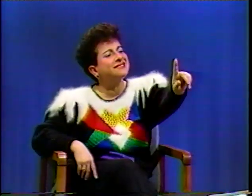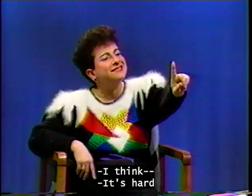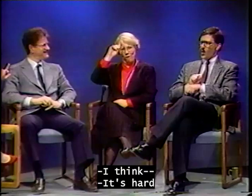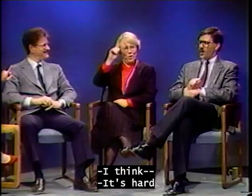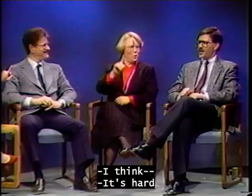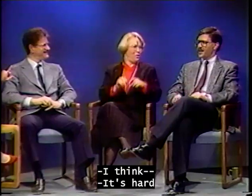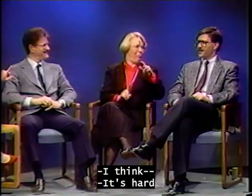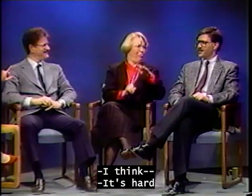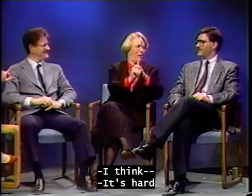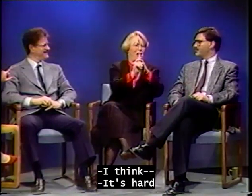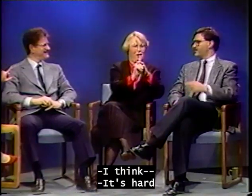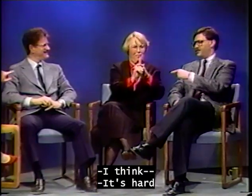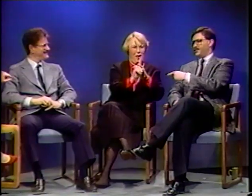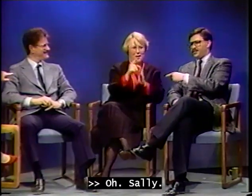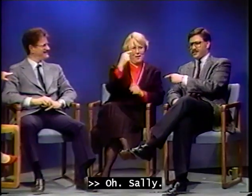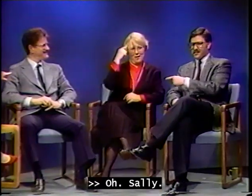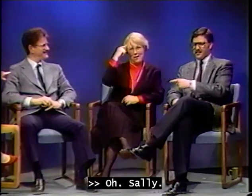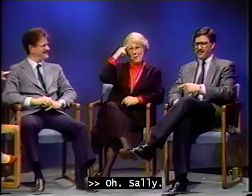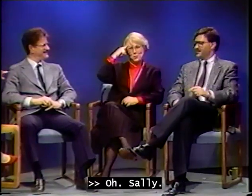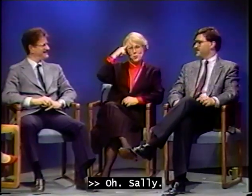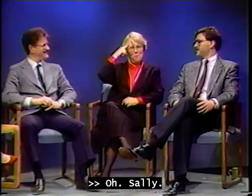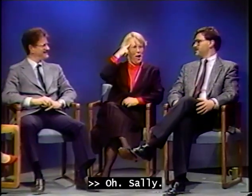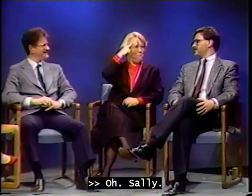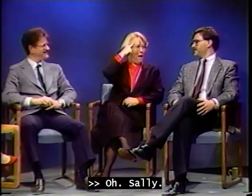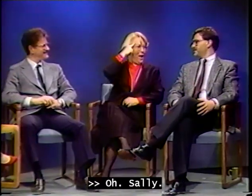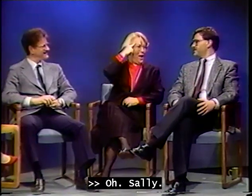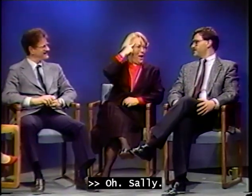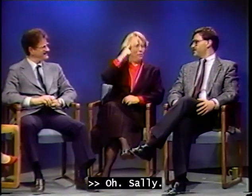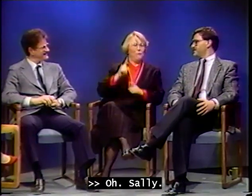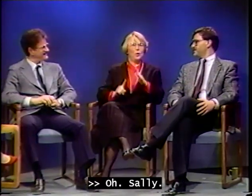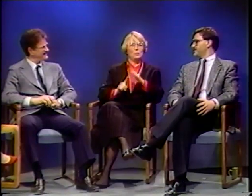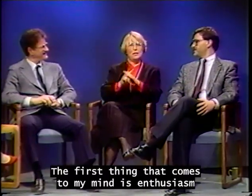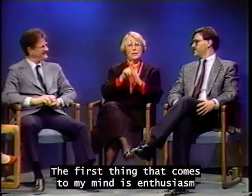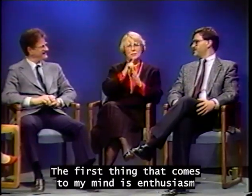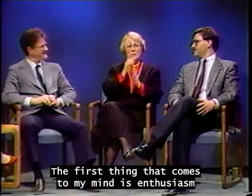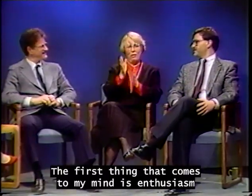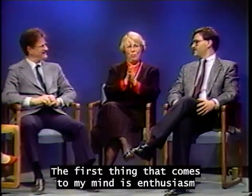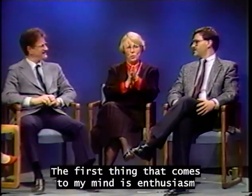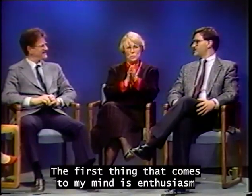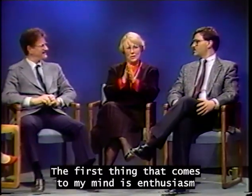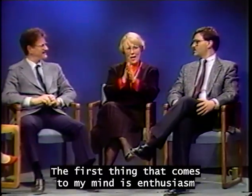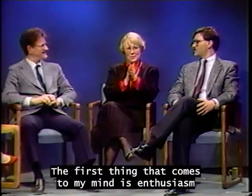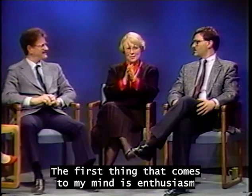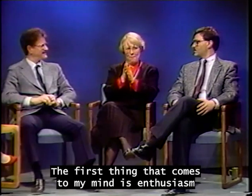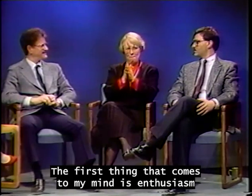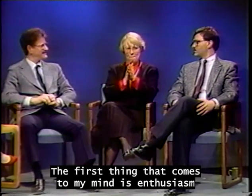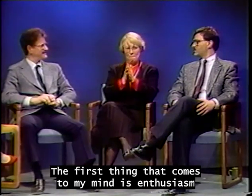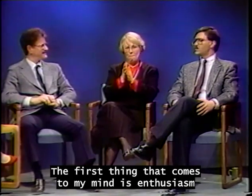I think It's hard. Oh, here, Sally? the first thing that comes to my mind is